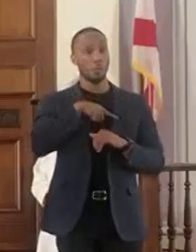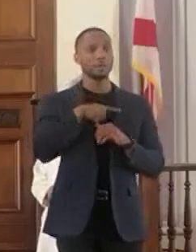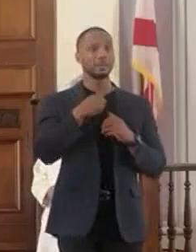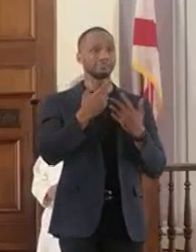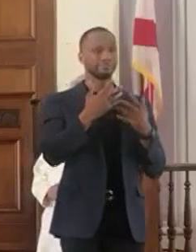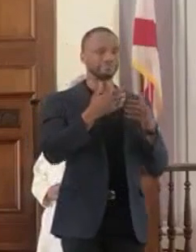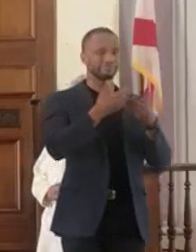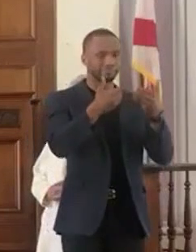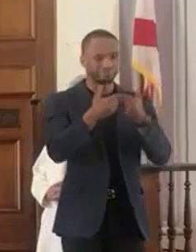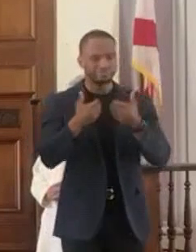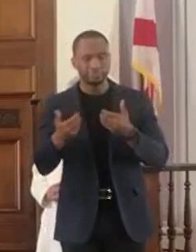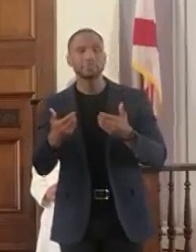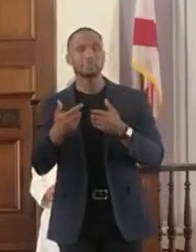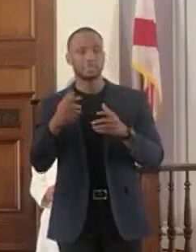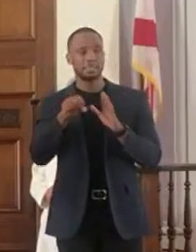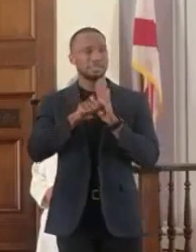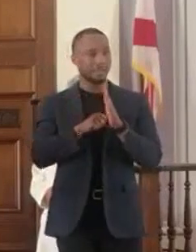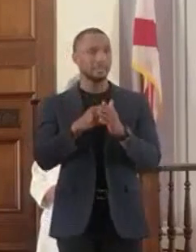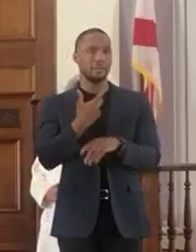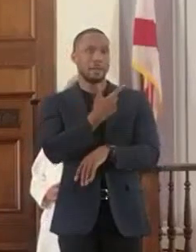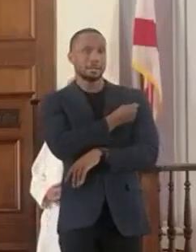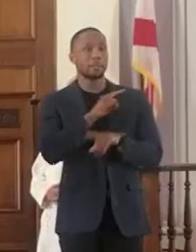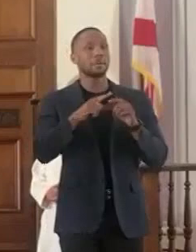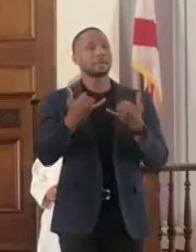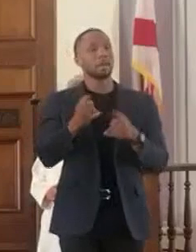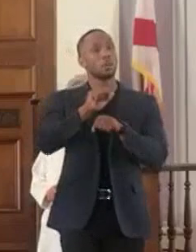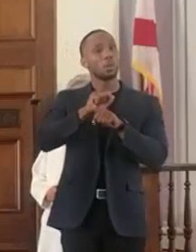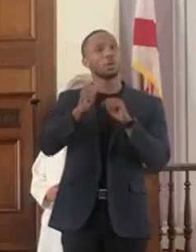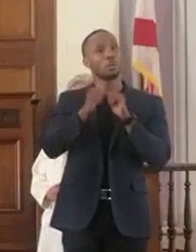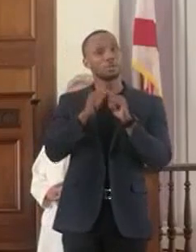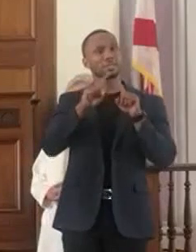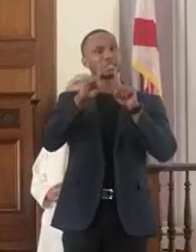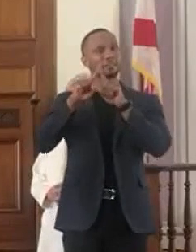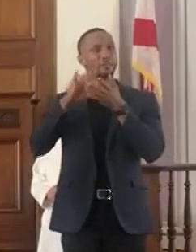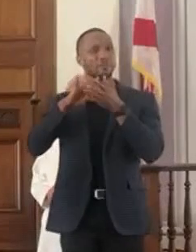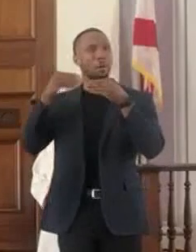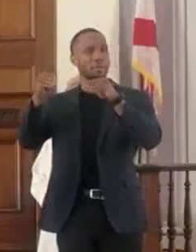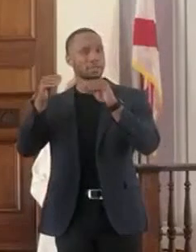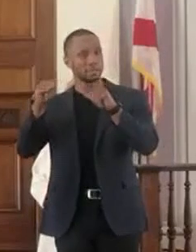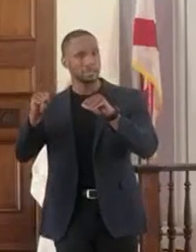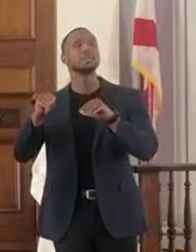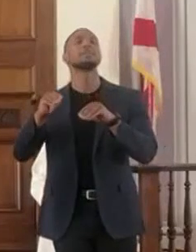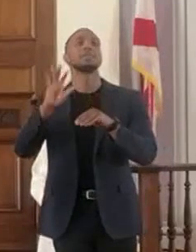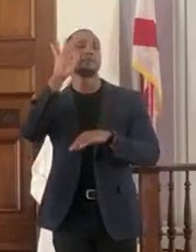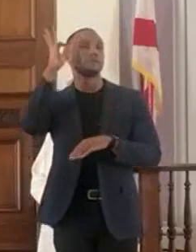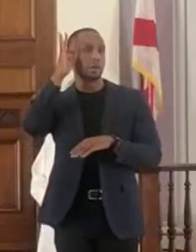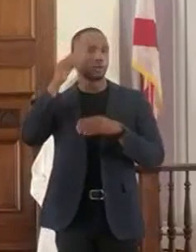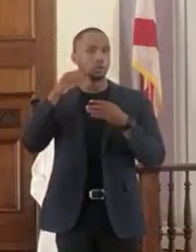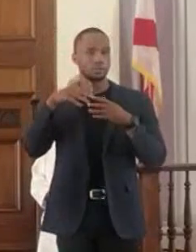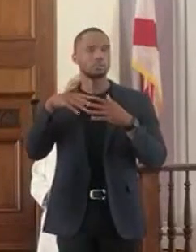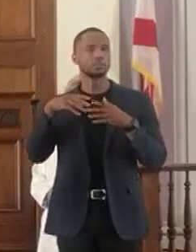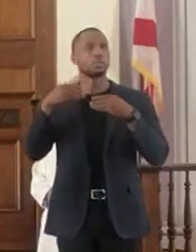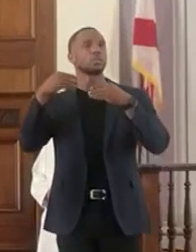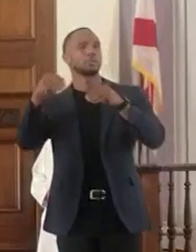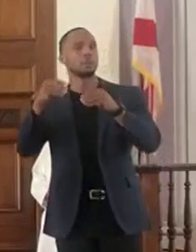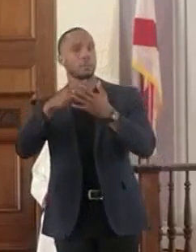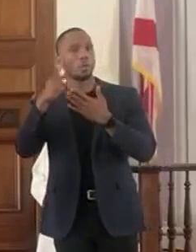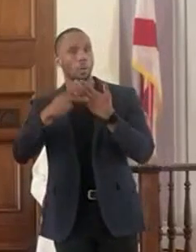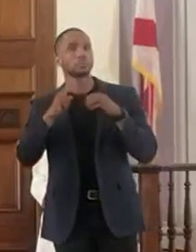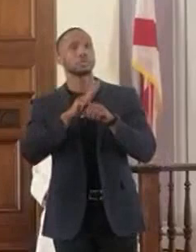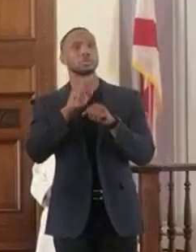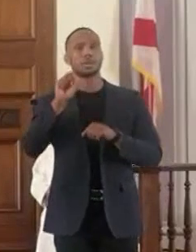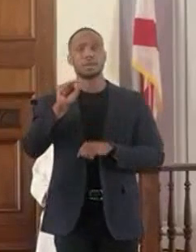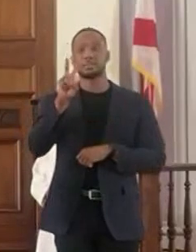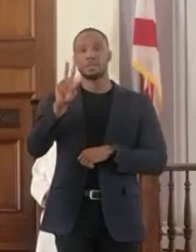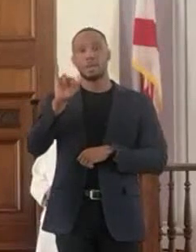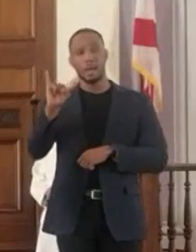state vaccine, but we are working now with the retail pharmacies in the federal retail pharmacy program to use SVI as well in terms